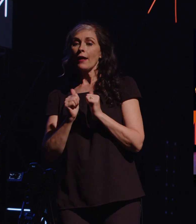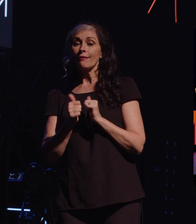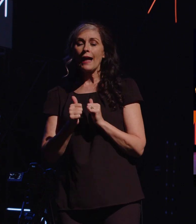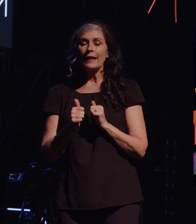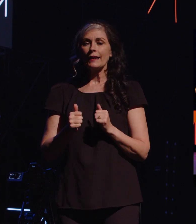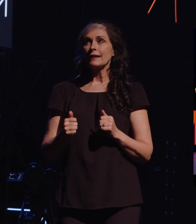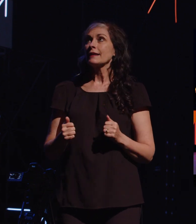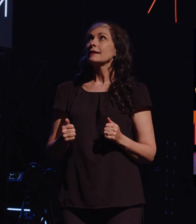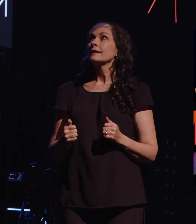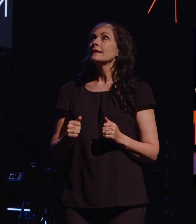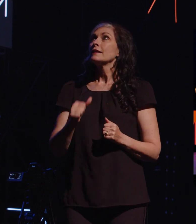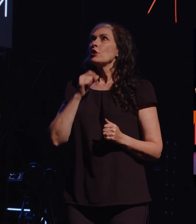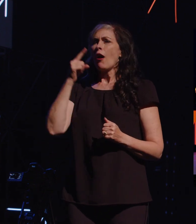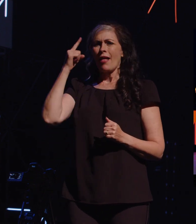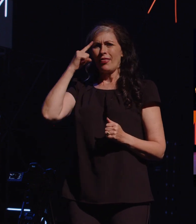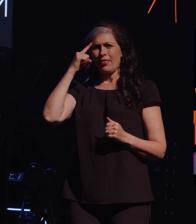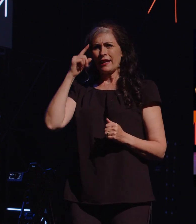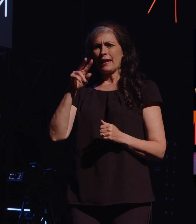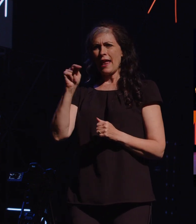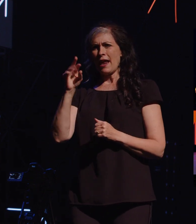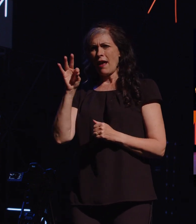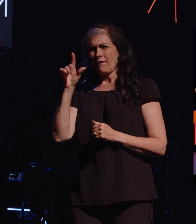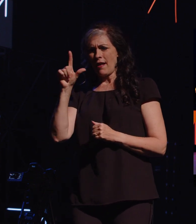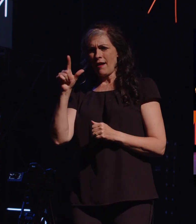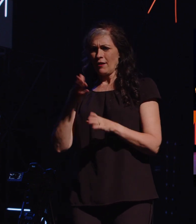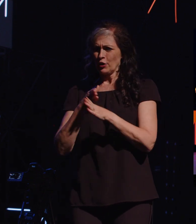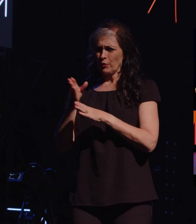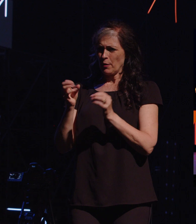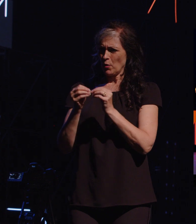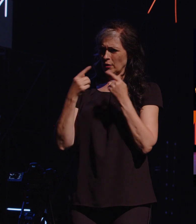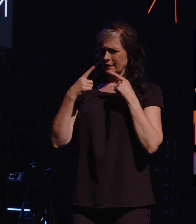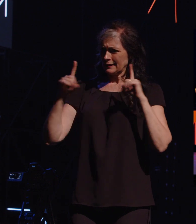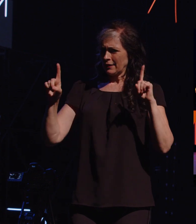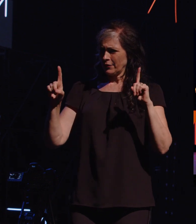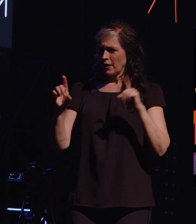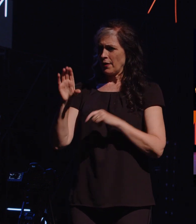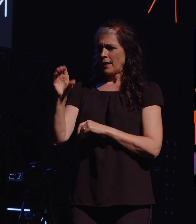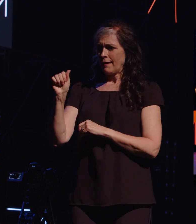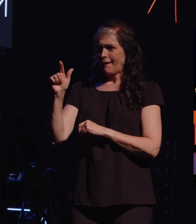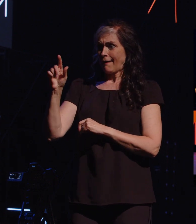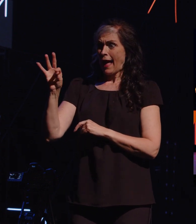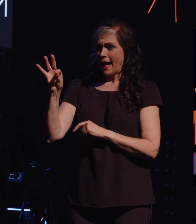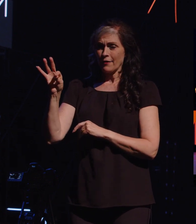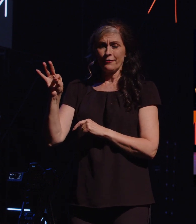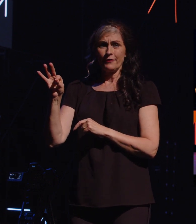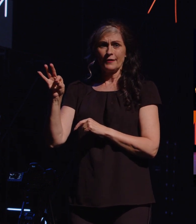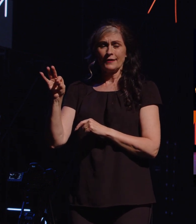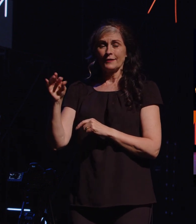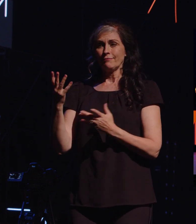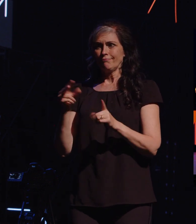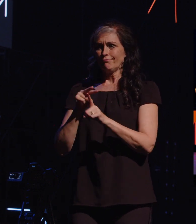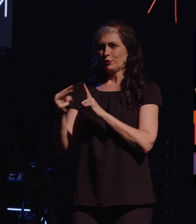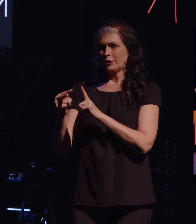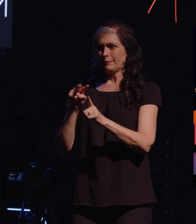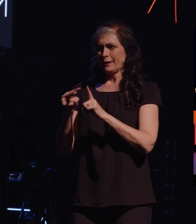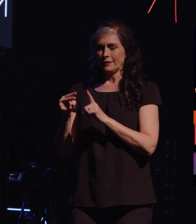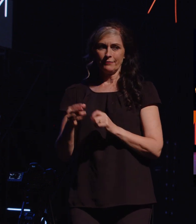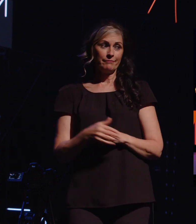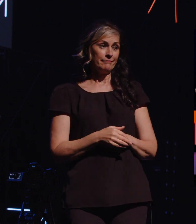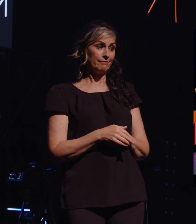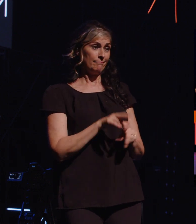I would like that. And I'm thinking the NFL career much more successful on McCaffrey's side than Tebow's side, but... You didn't look up to